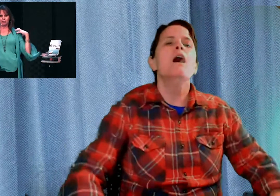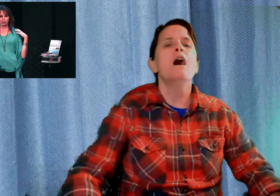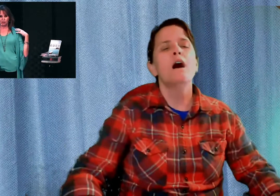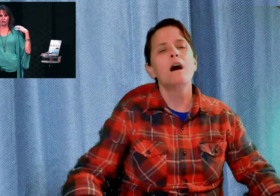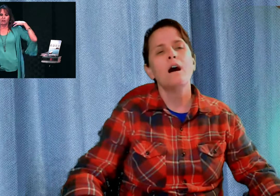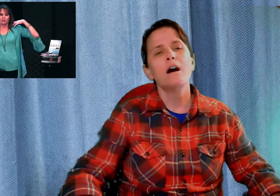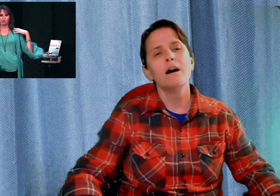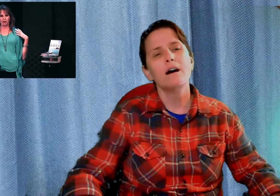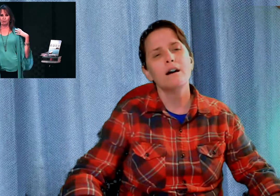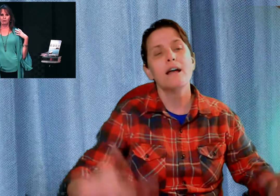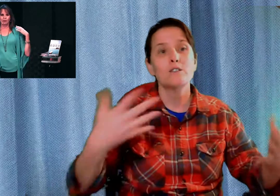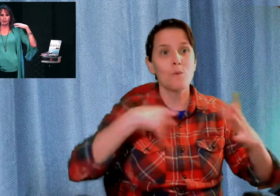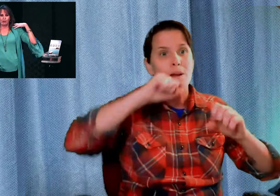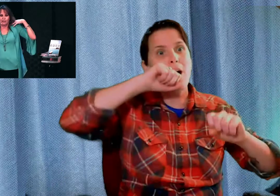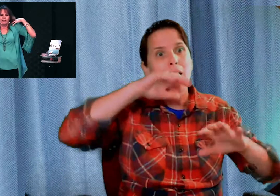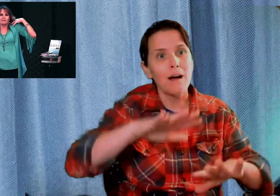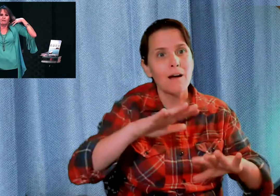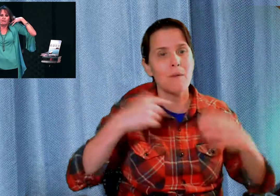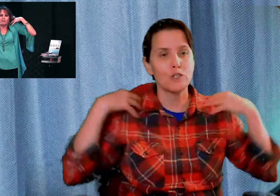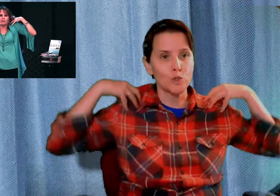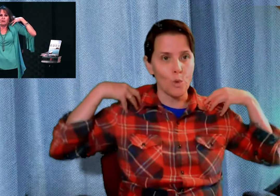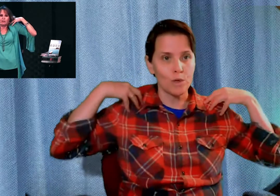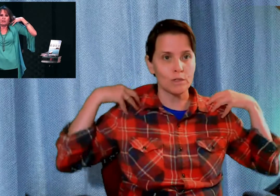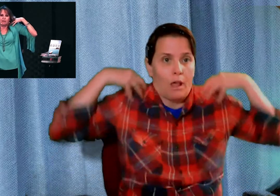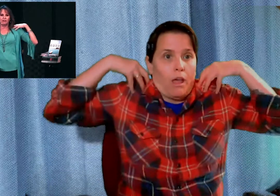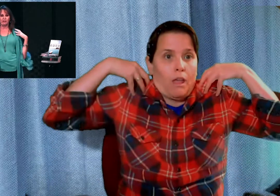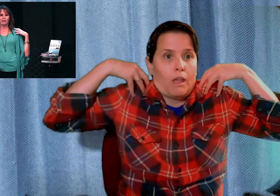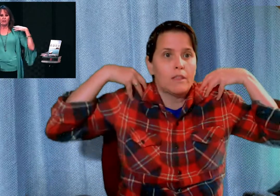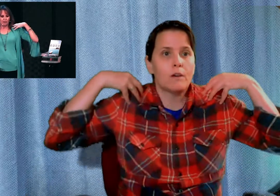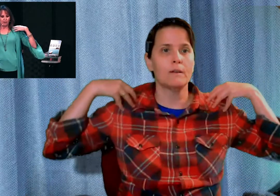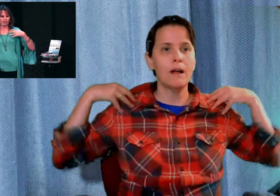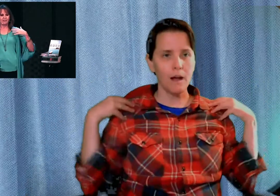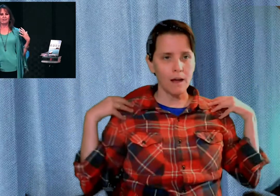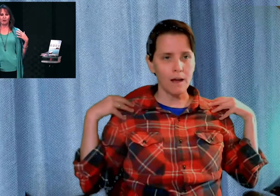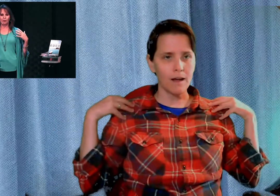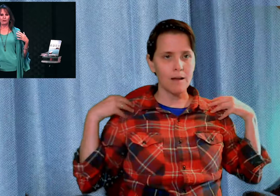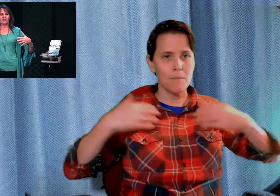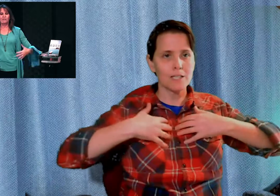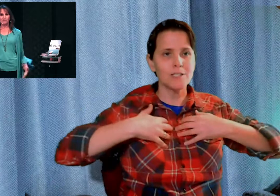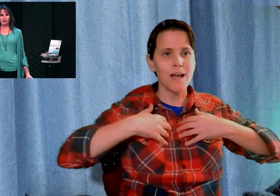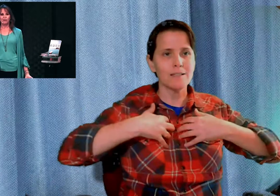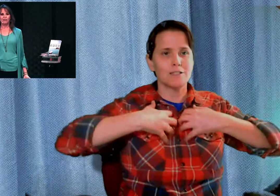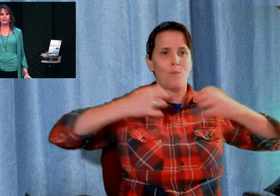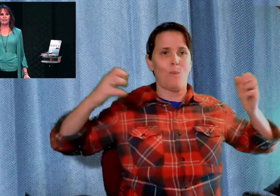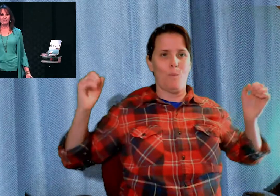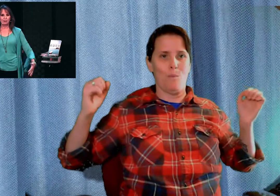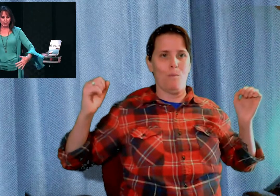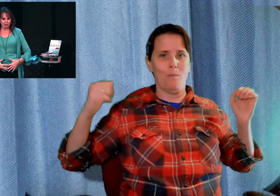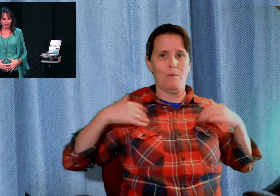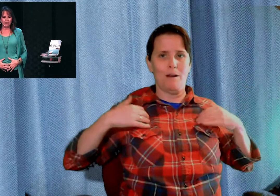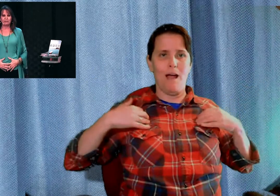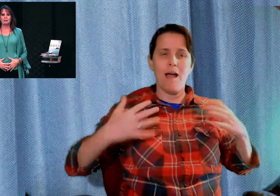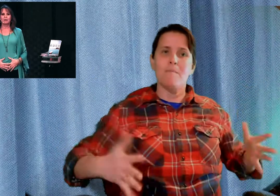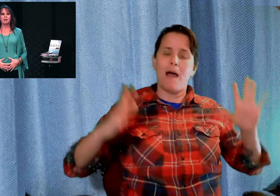my shoulders drop to where they belong instead of, up as earrings. My chest opens. I can feel my feet again. I bring